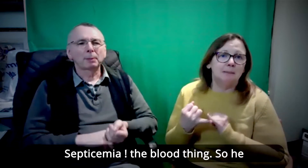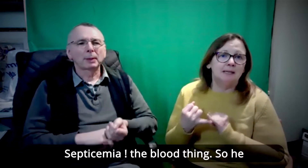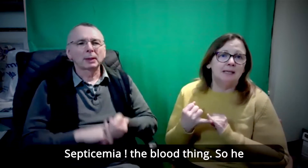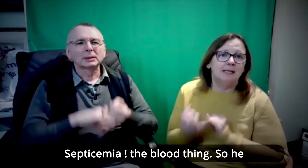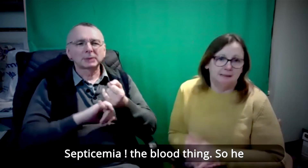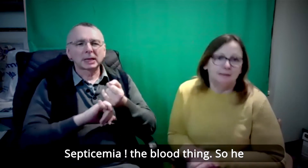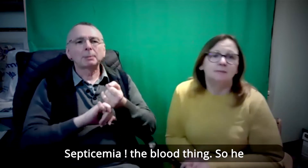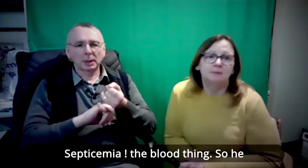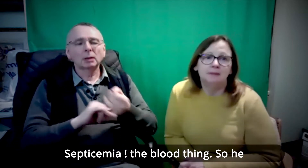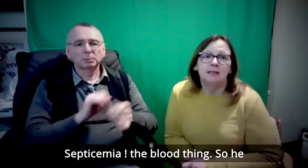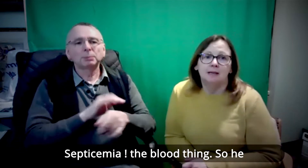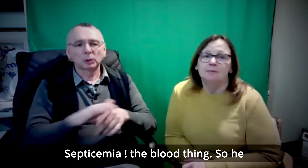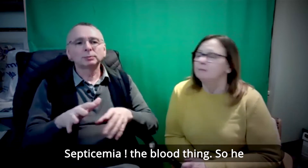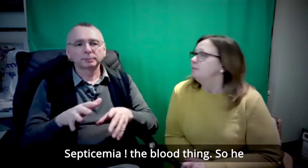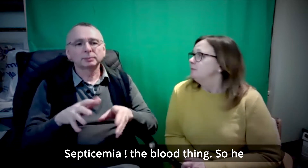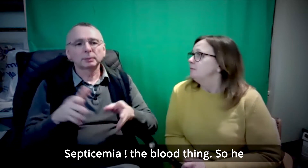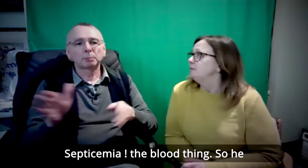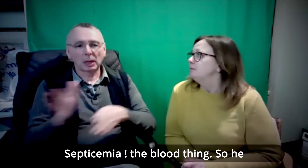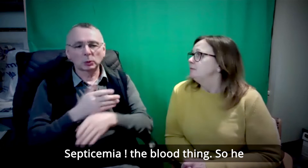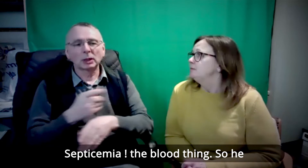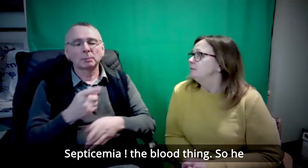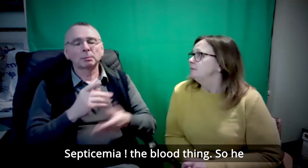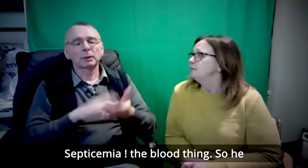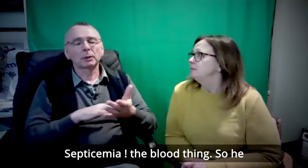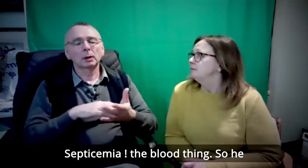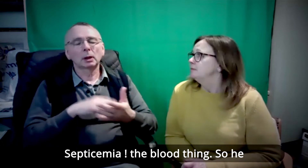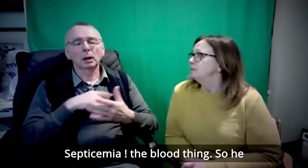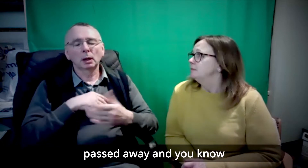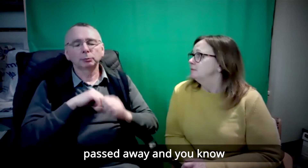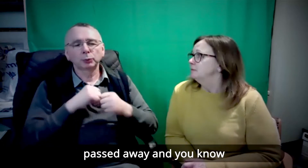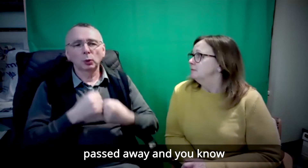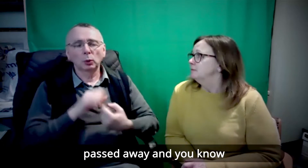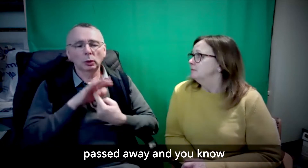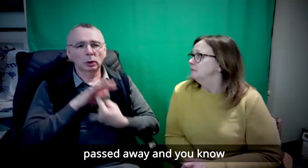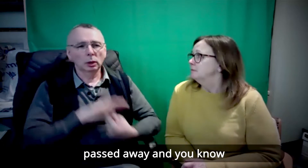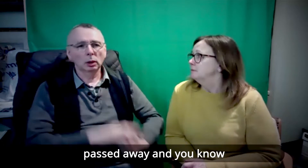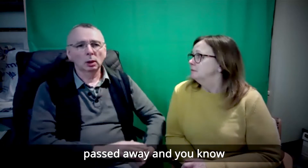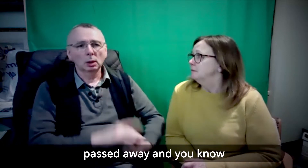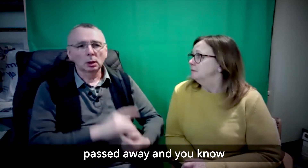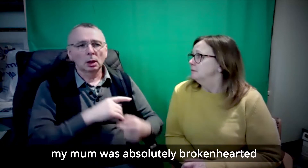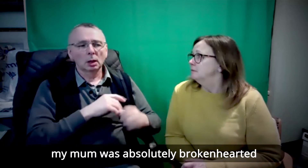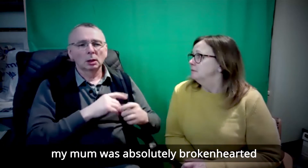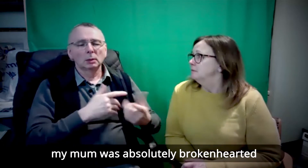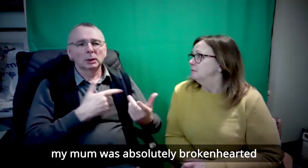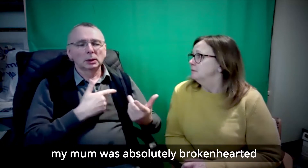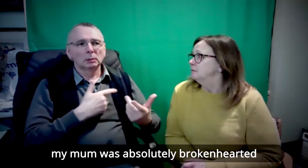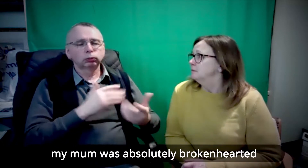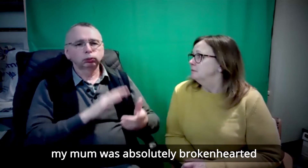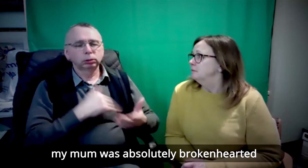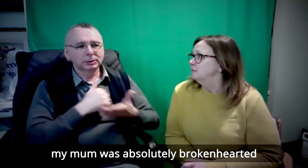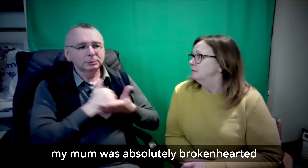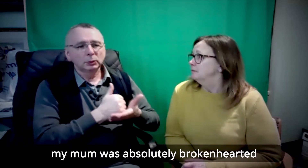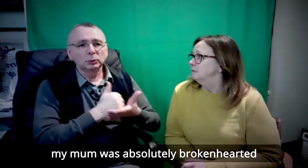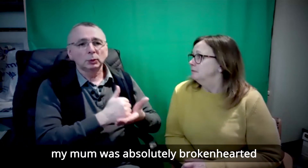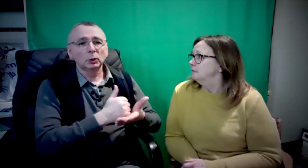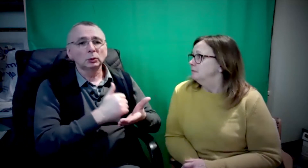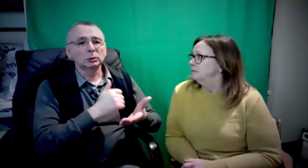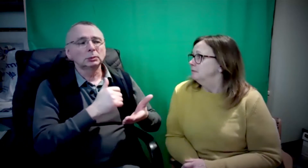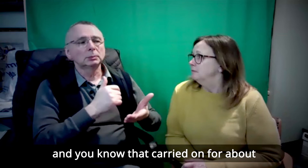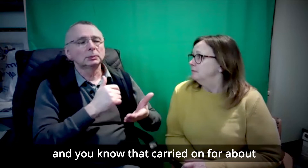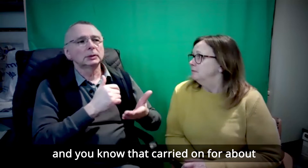yeah, yeah. And yeah, so he passed away, and you know, my mum was absolutely broken